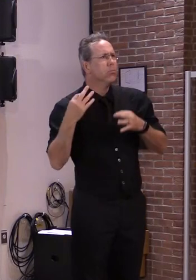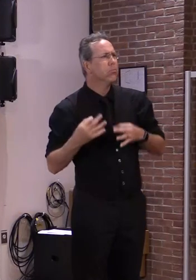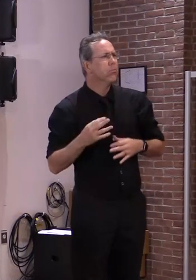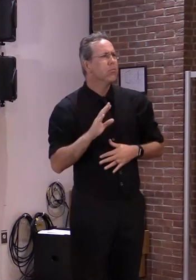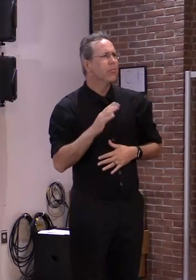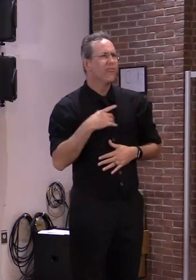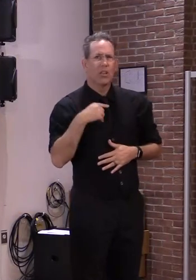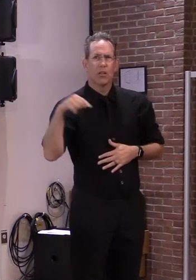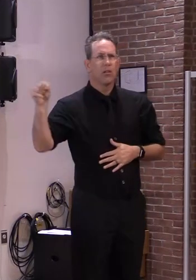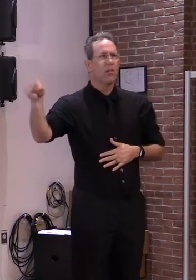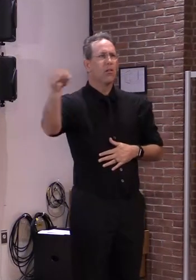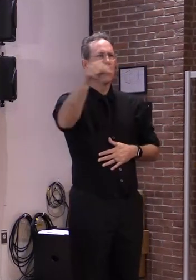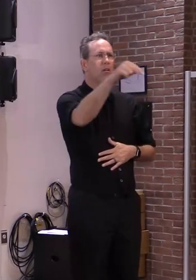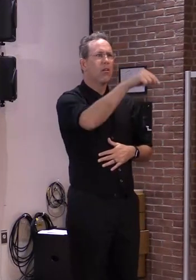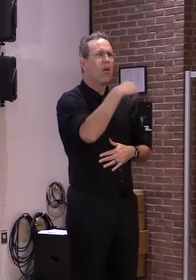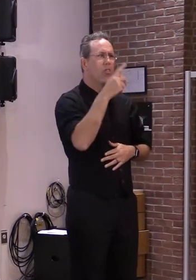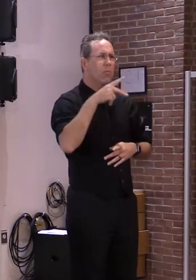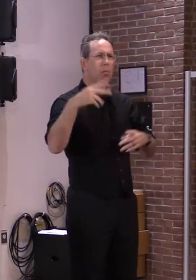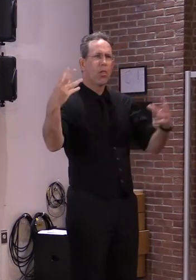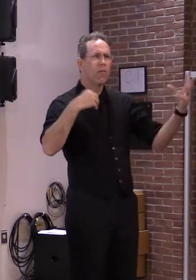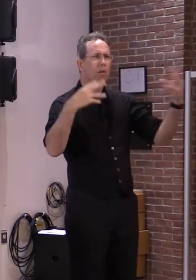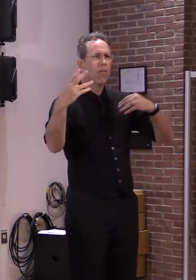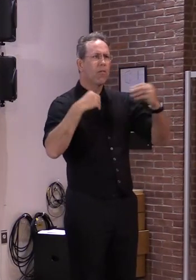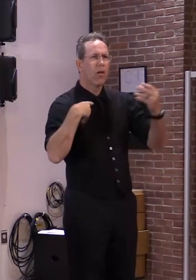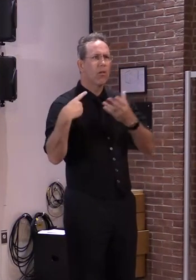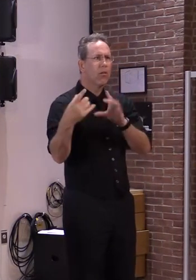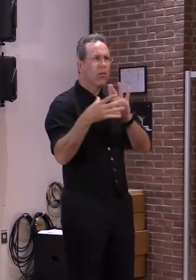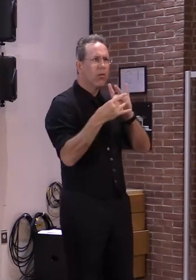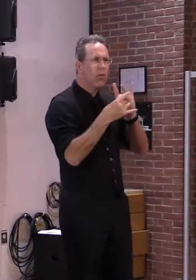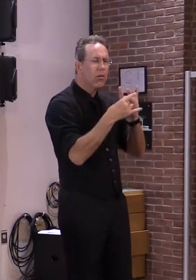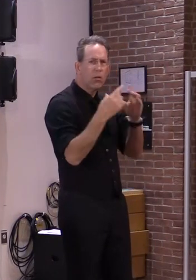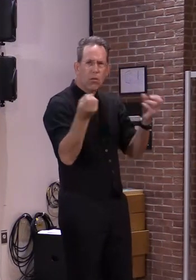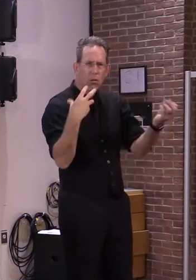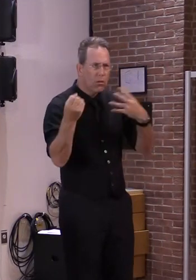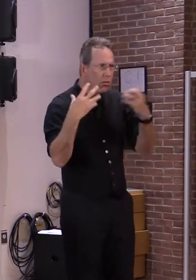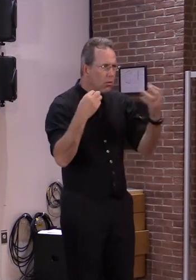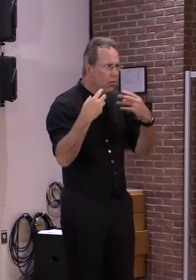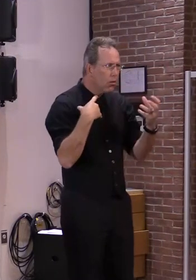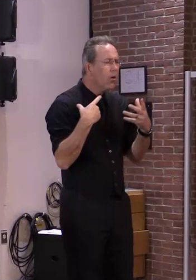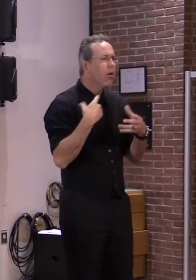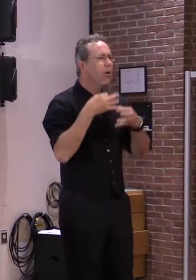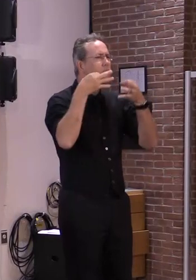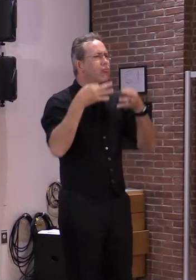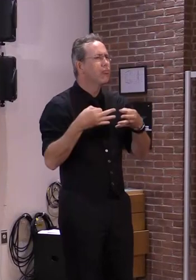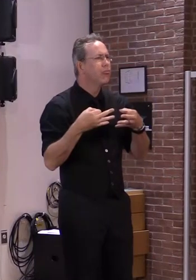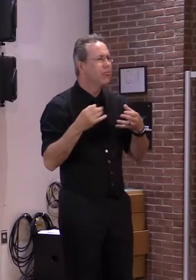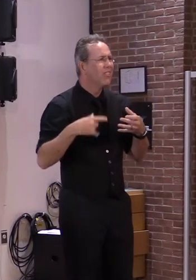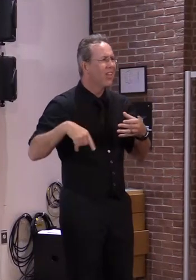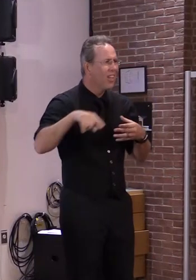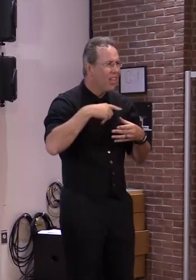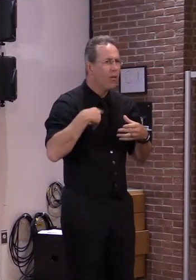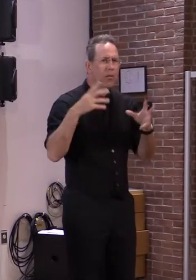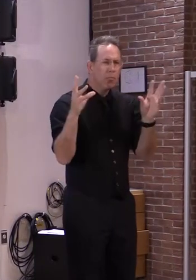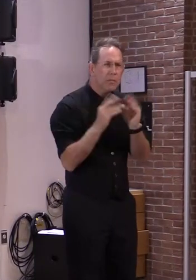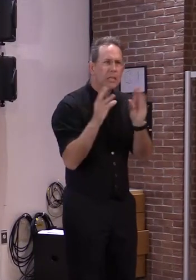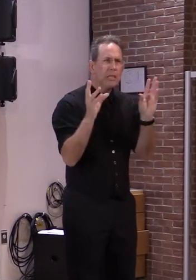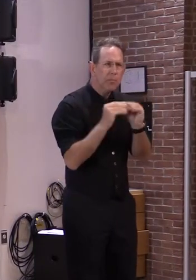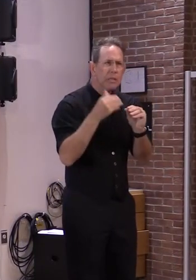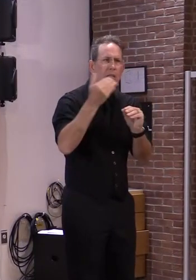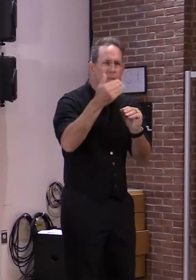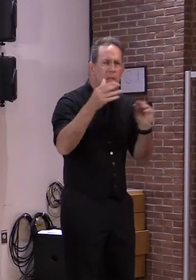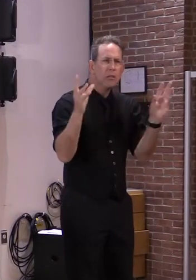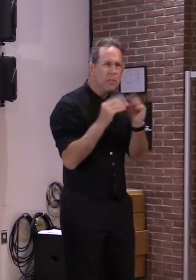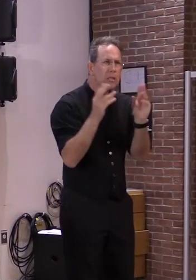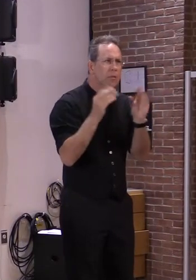a room through multiple meetings and with advocates and with the legislature to